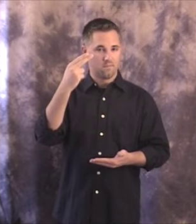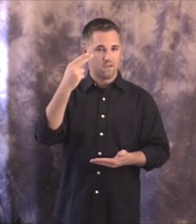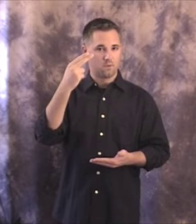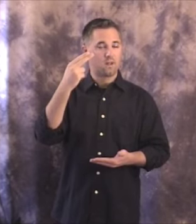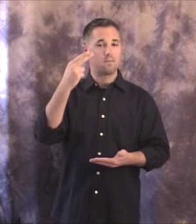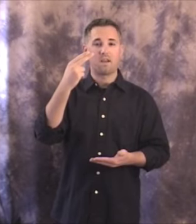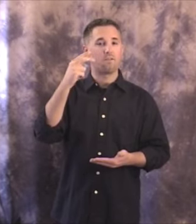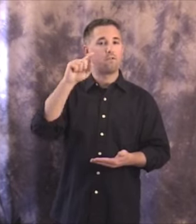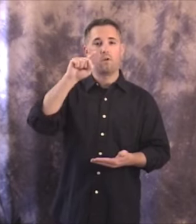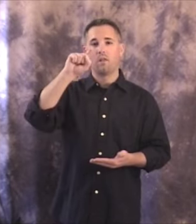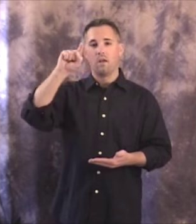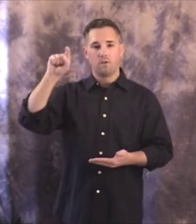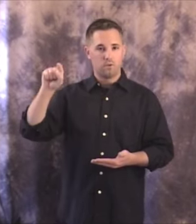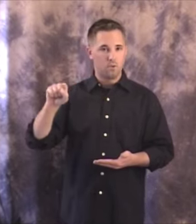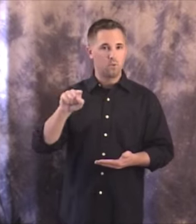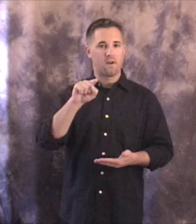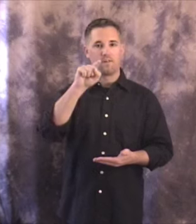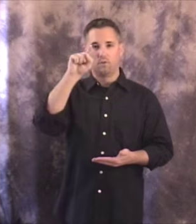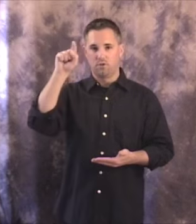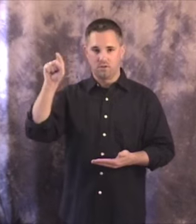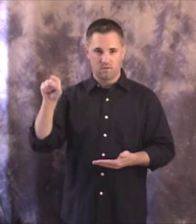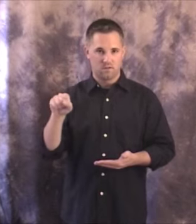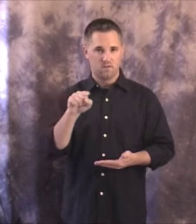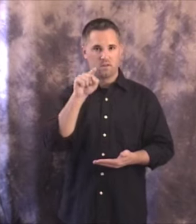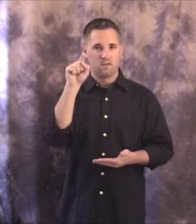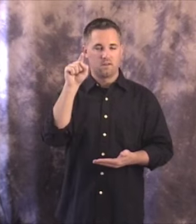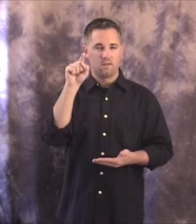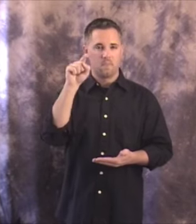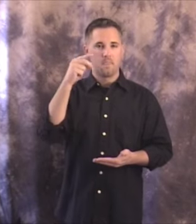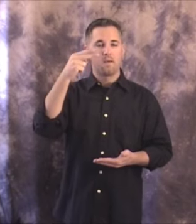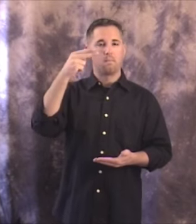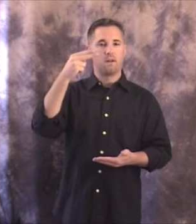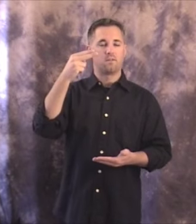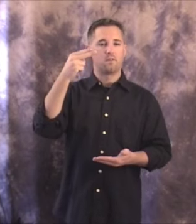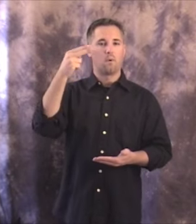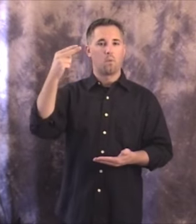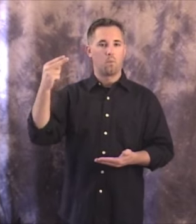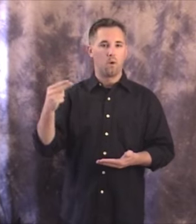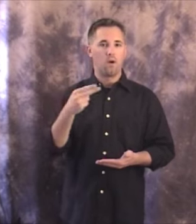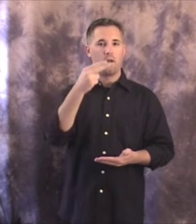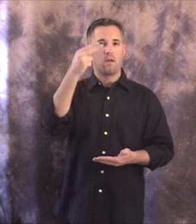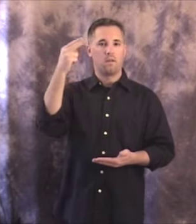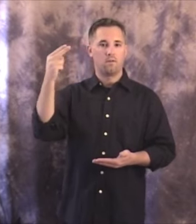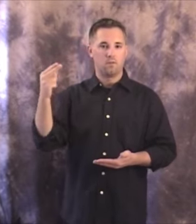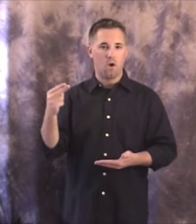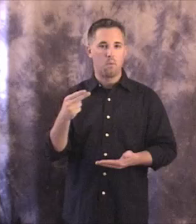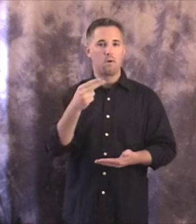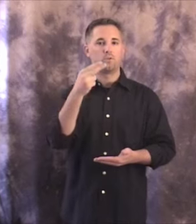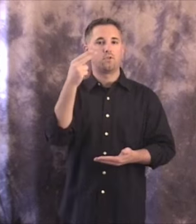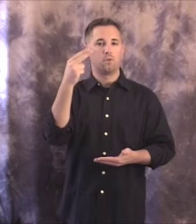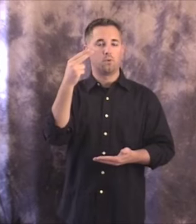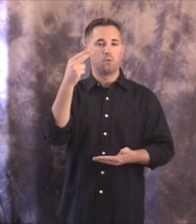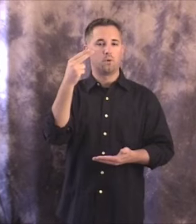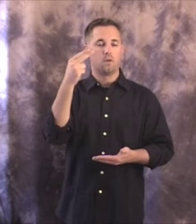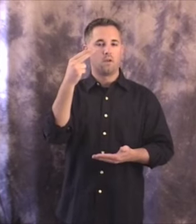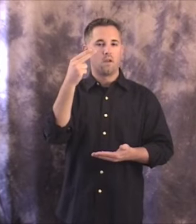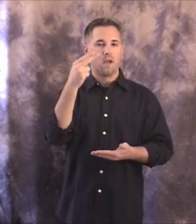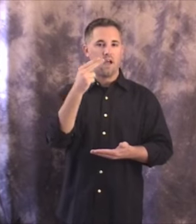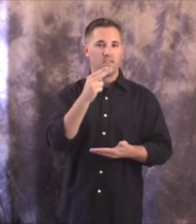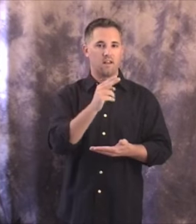So I didn't make a full 2 revolutions, but it's 1, almost 2, and then it's